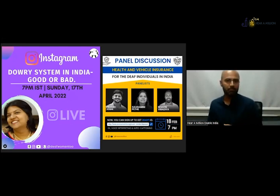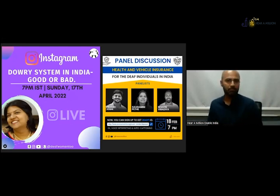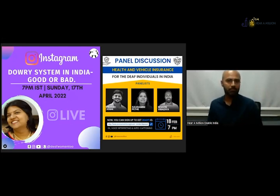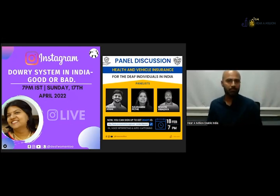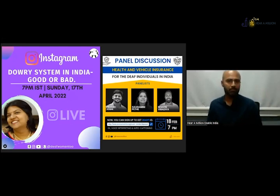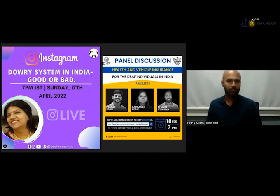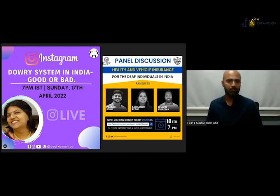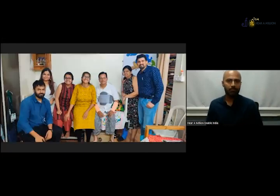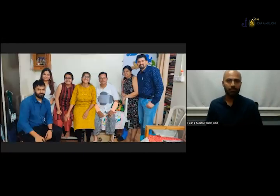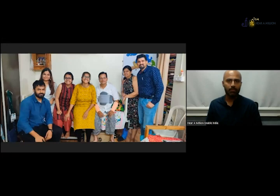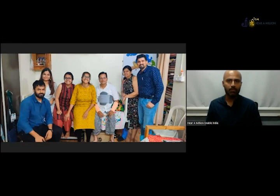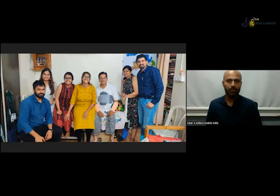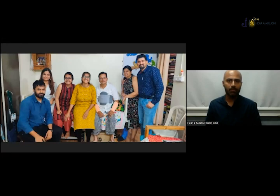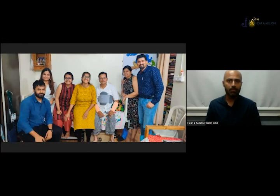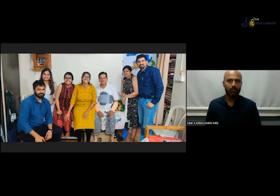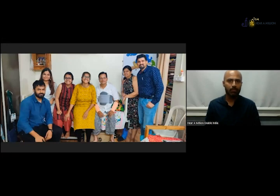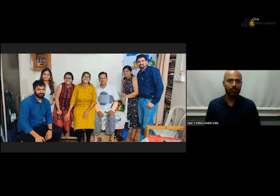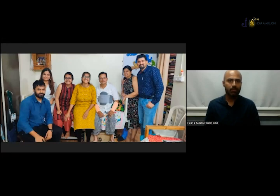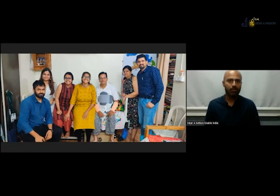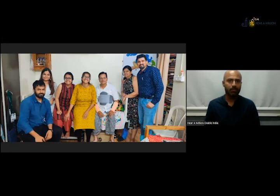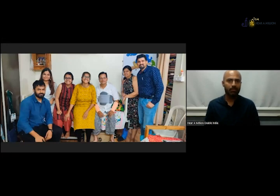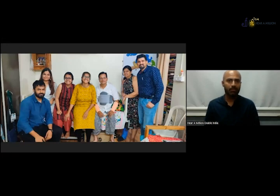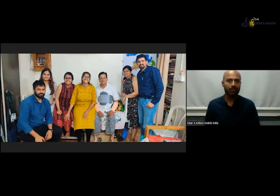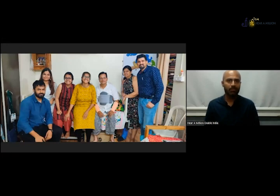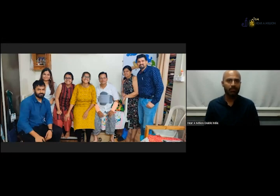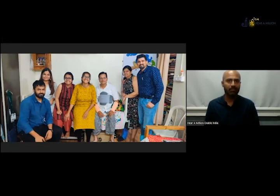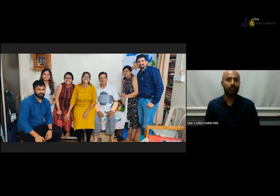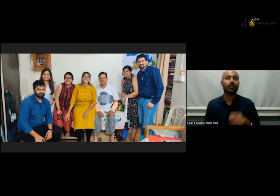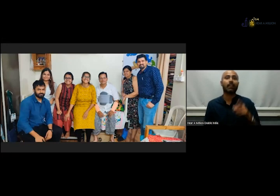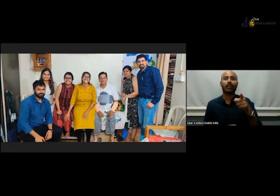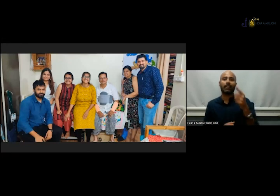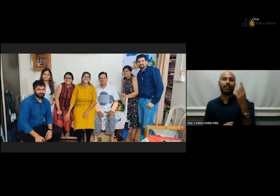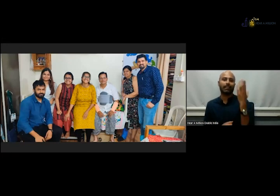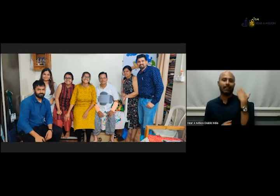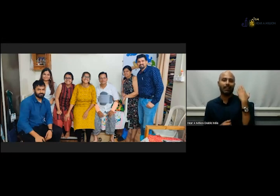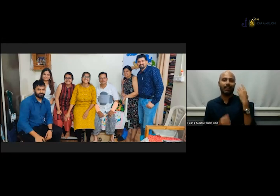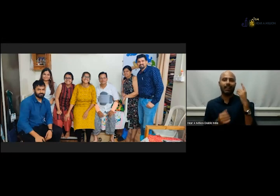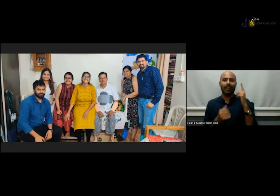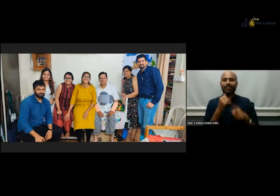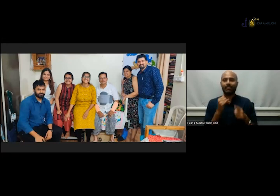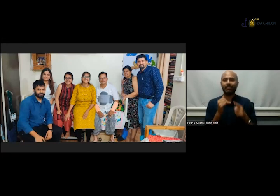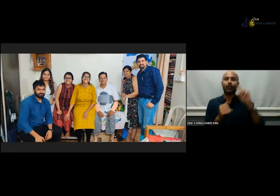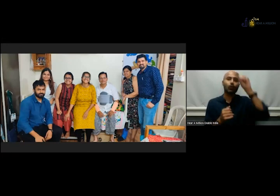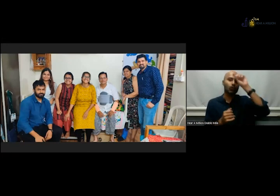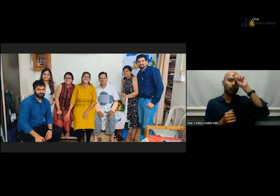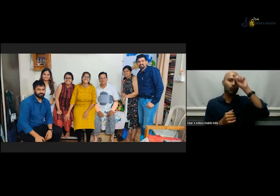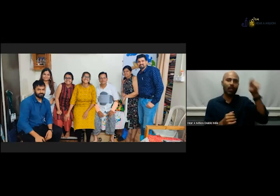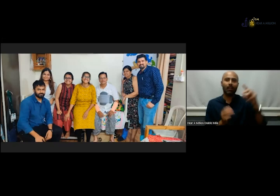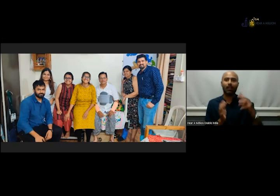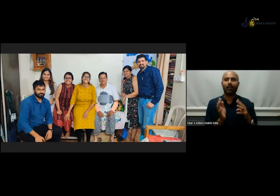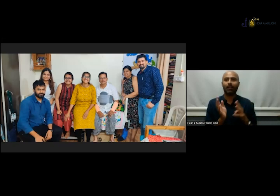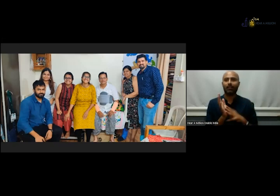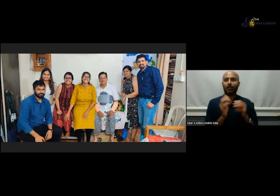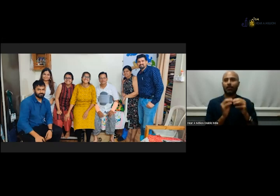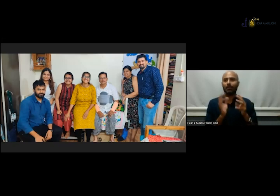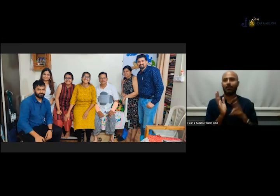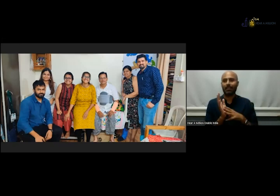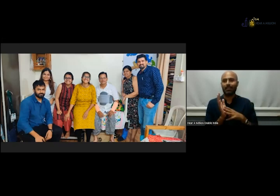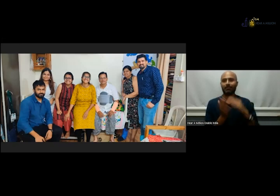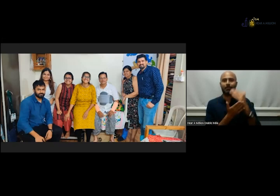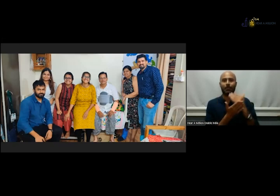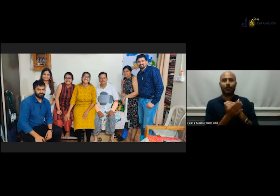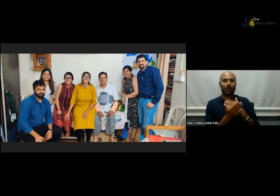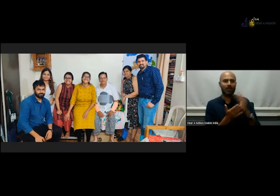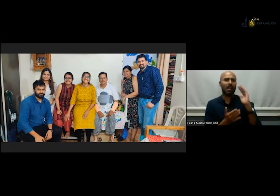been invited in such multiple discussions and for presentations as well. So in